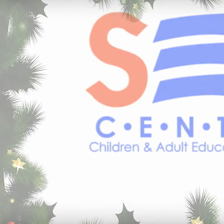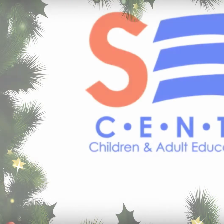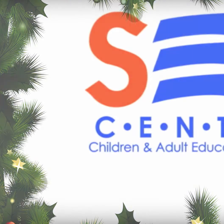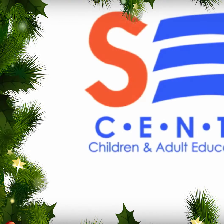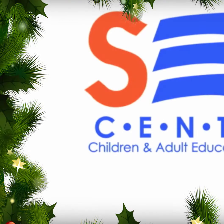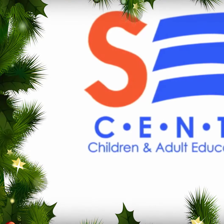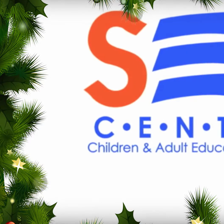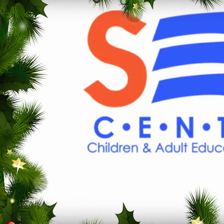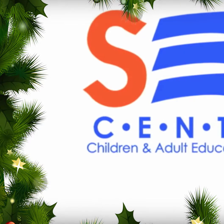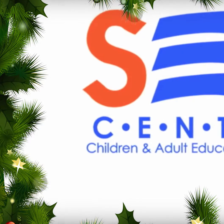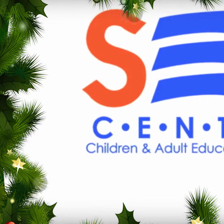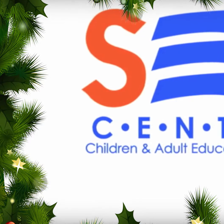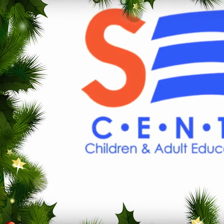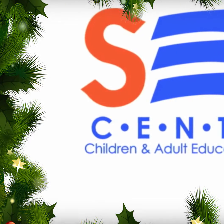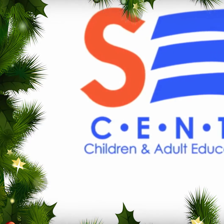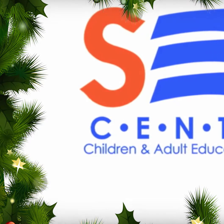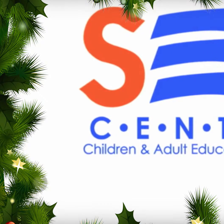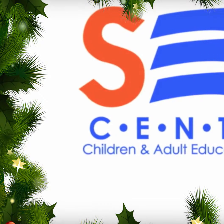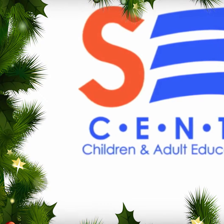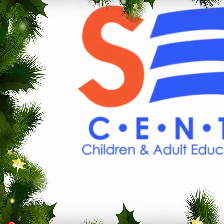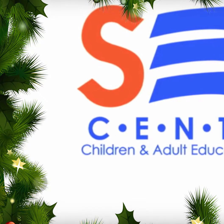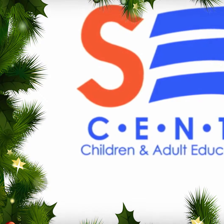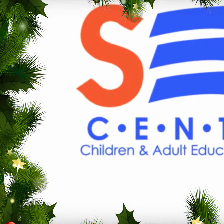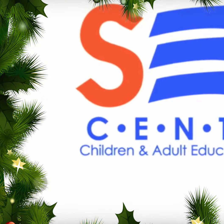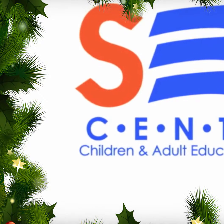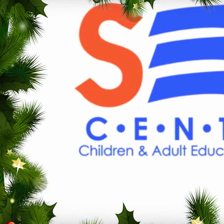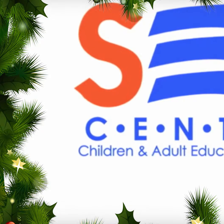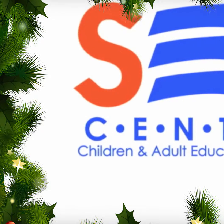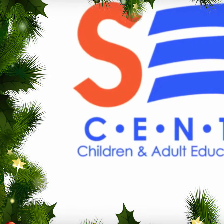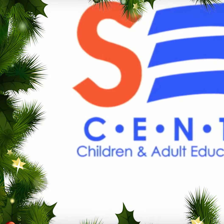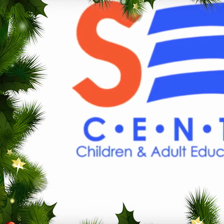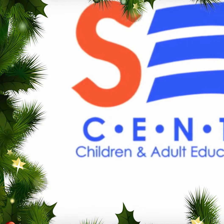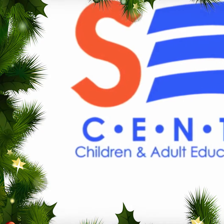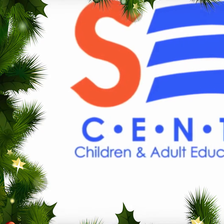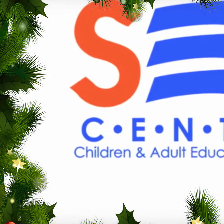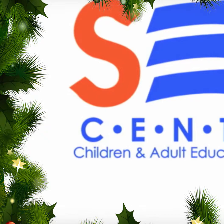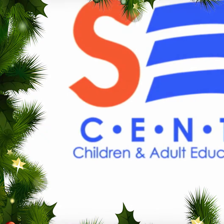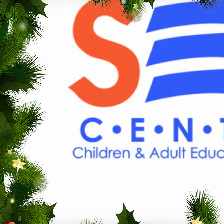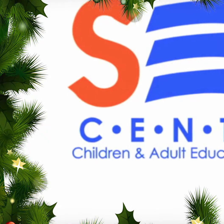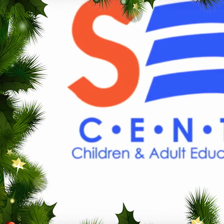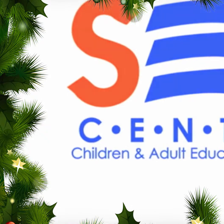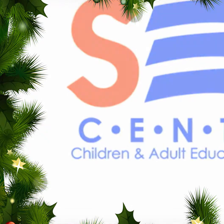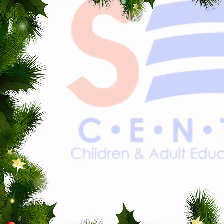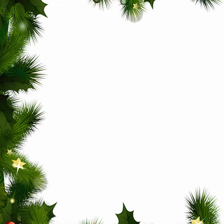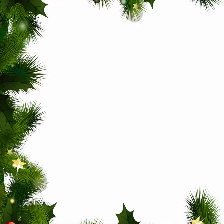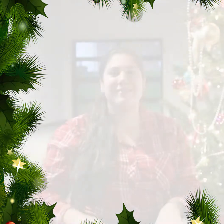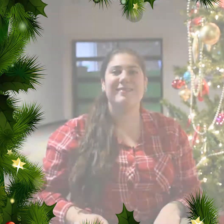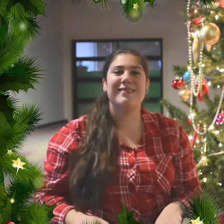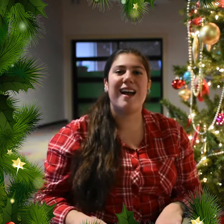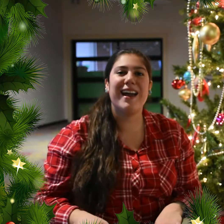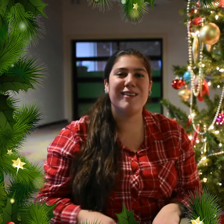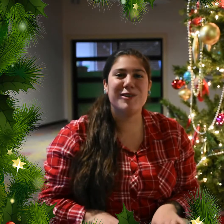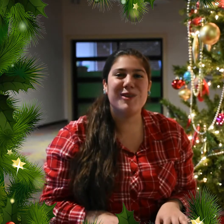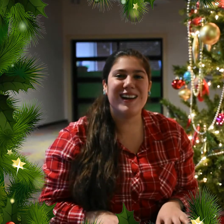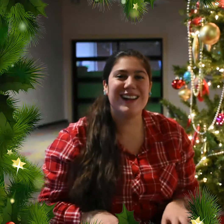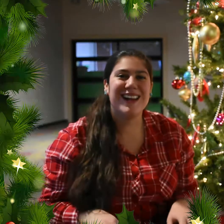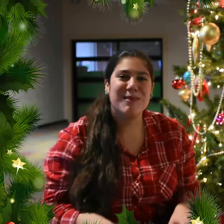Rudolph the red-nosed reindeer had a very shiny nose. Hi everyone,